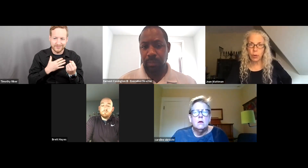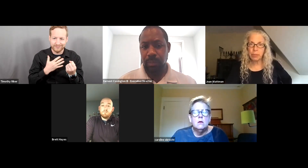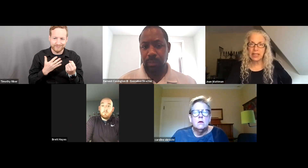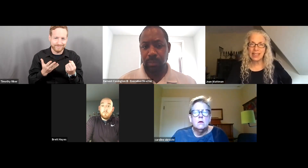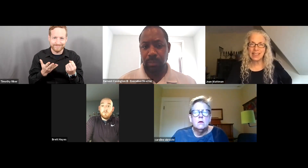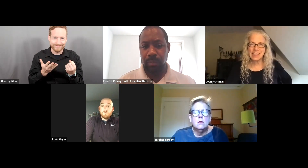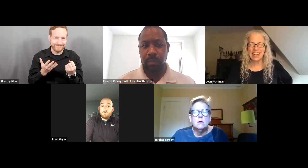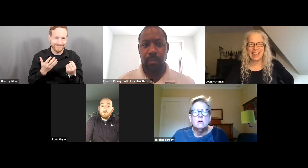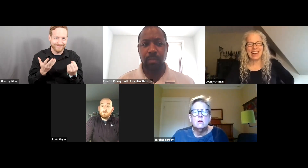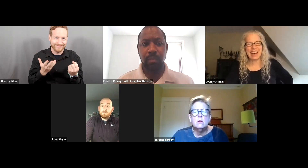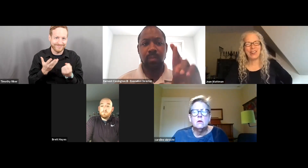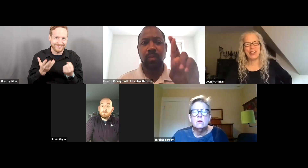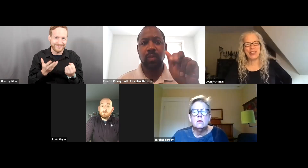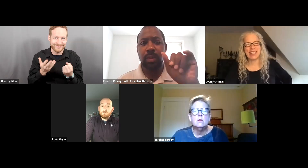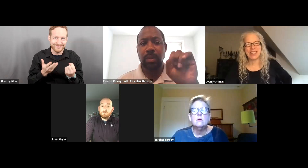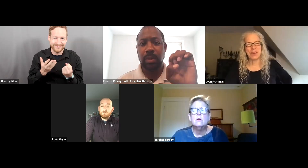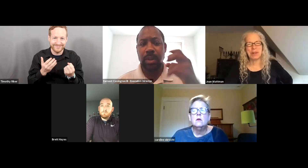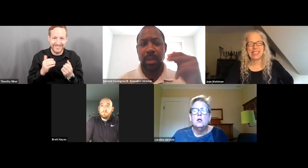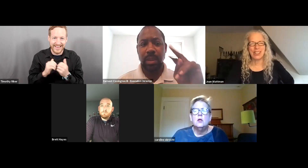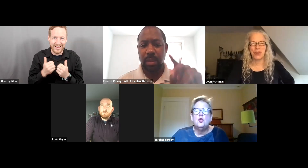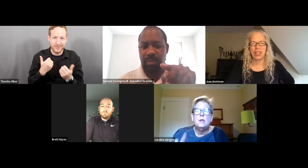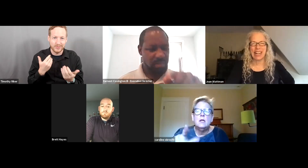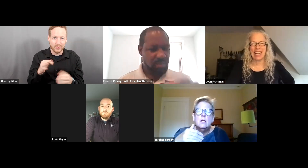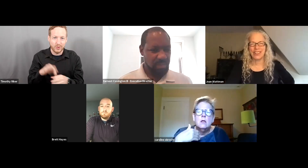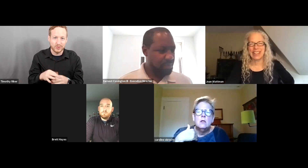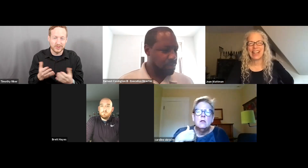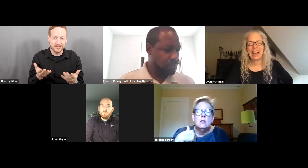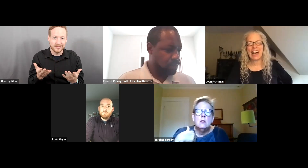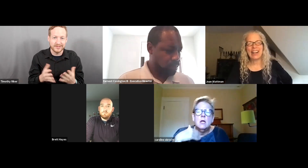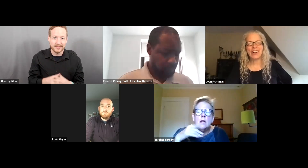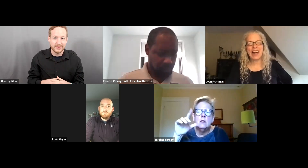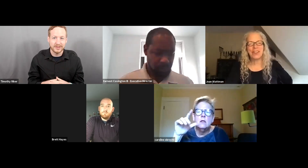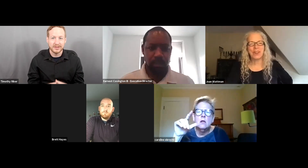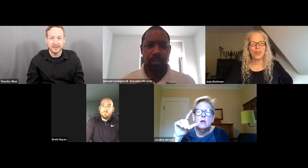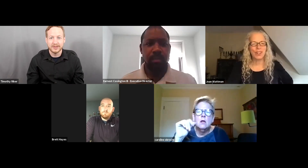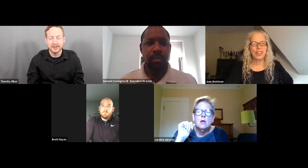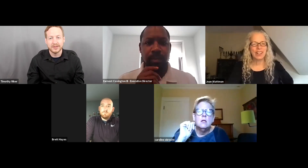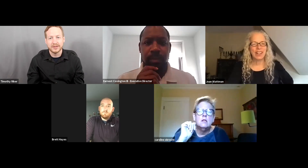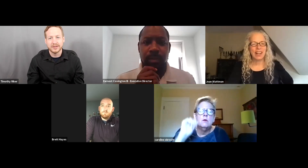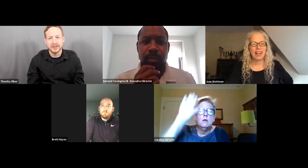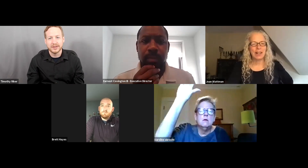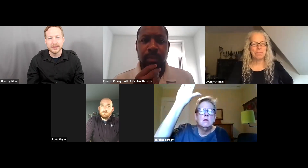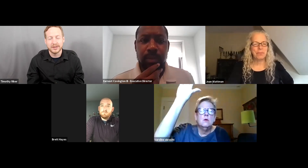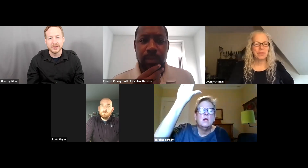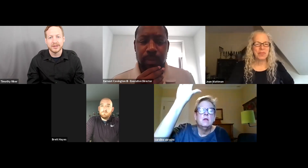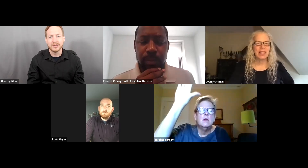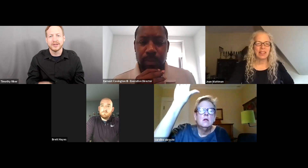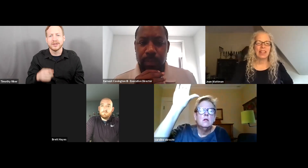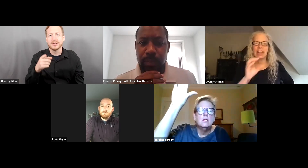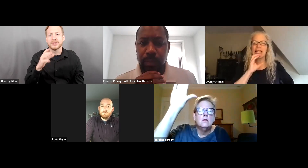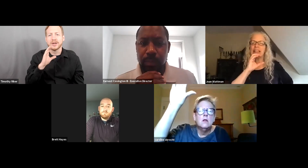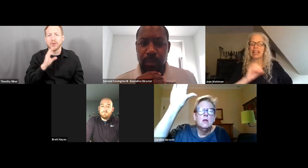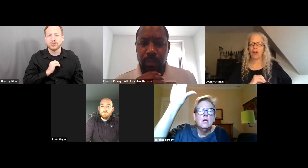If you would please, how to do this if I'm not seeing you all in gallery. I don't know how to vote. Wait a